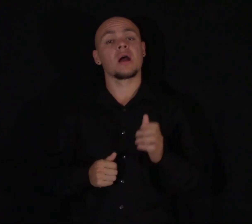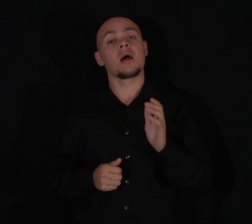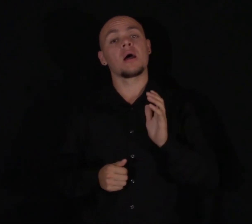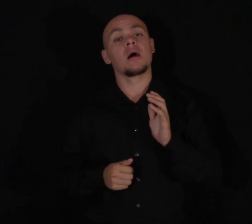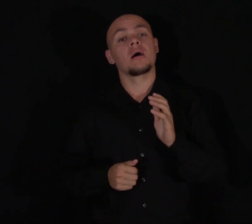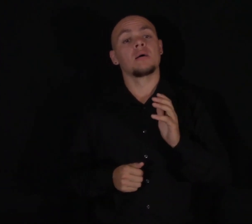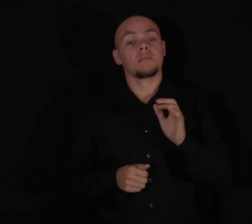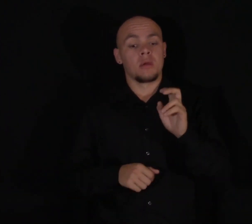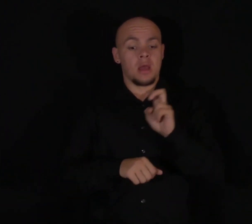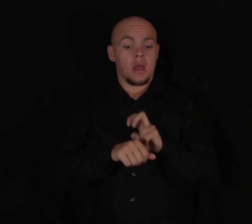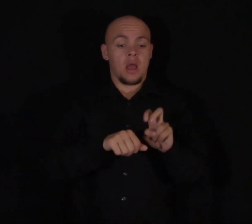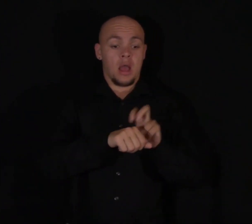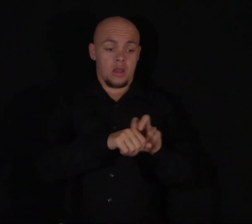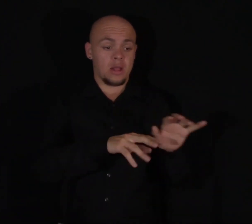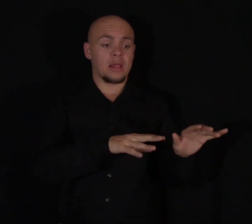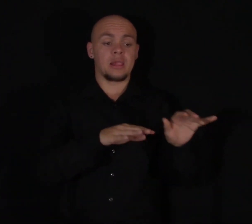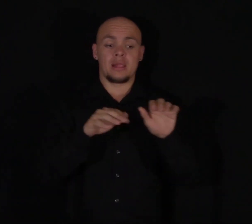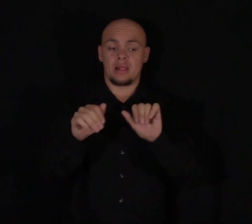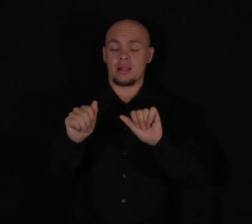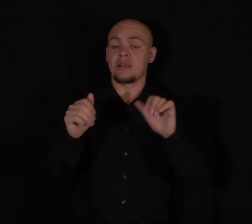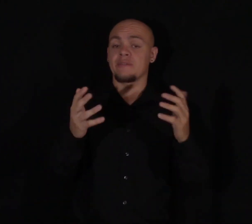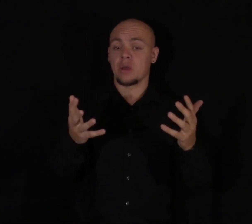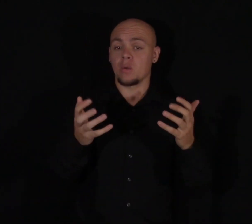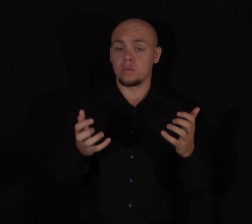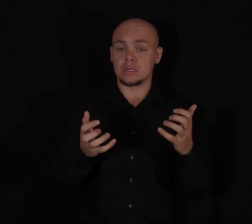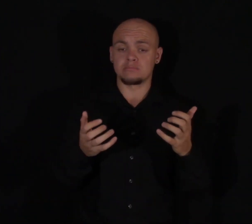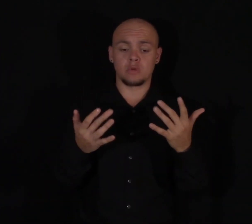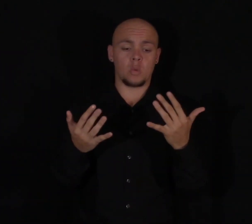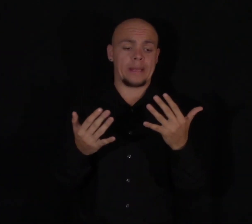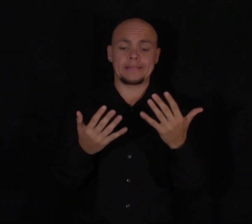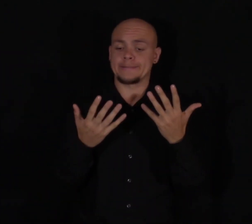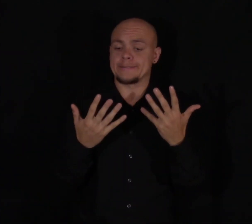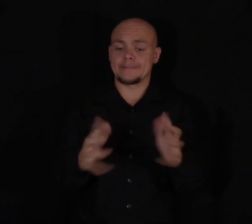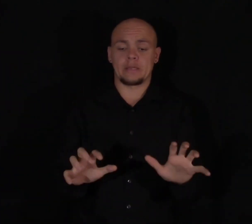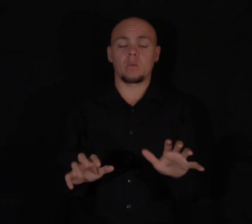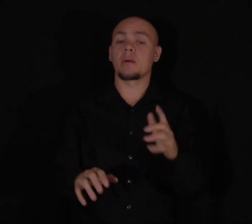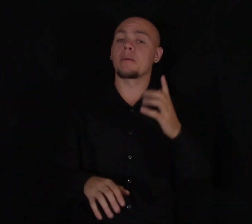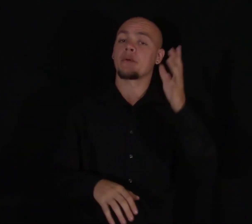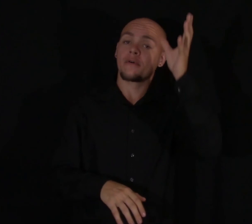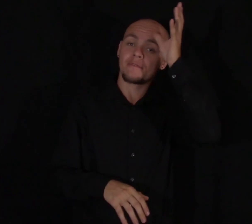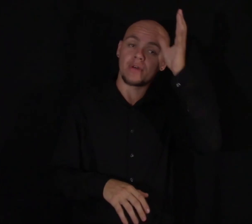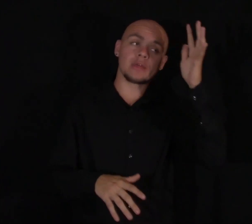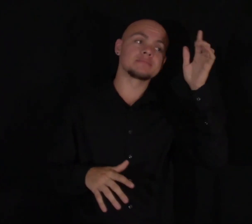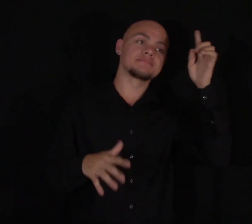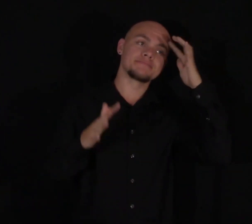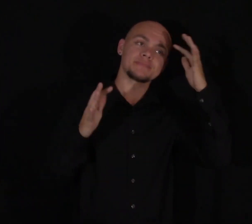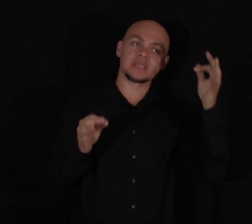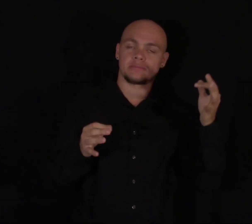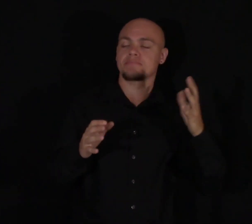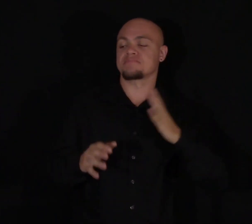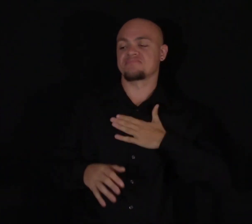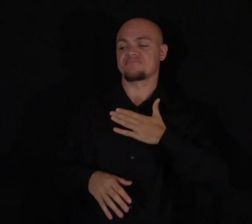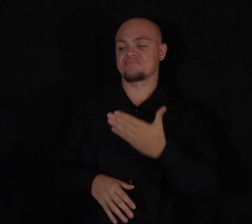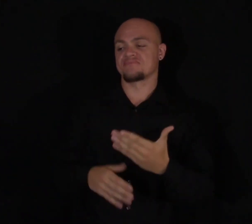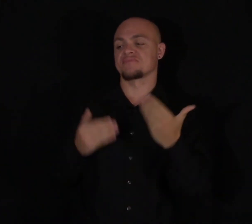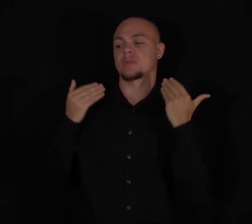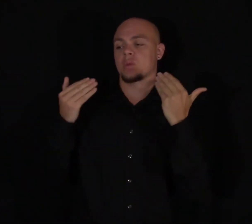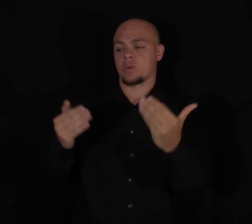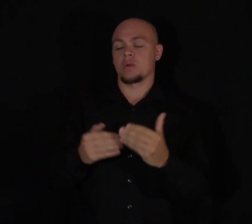such inquietude and impatience, my father thought it best to yield. We took our passage on board